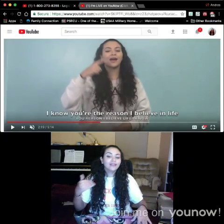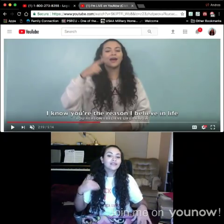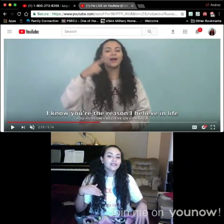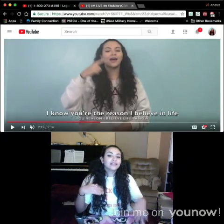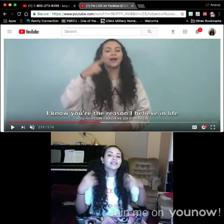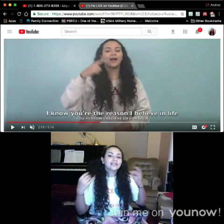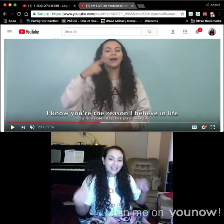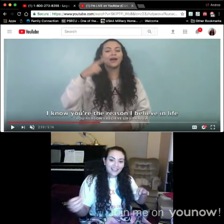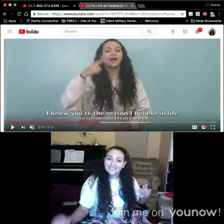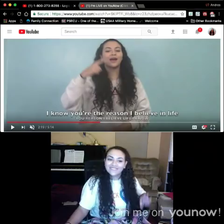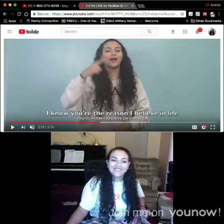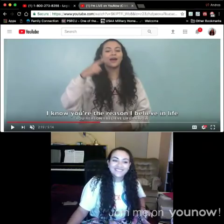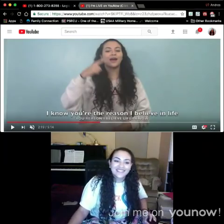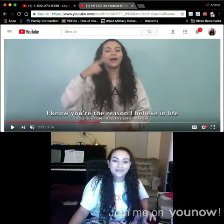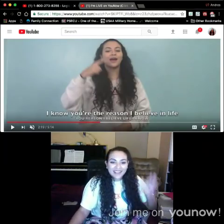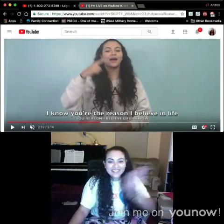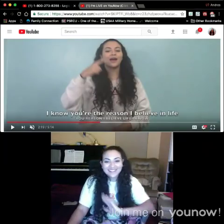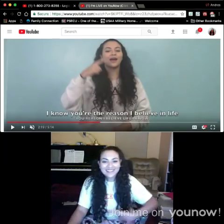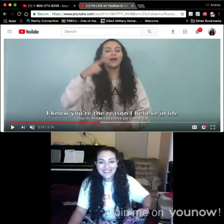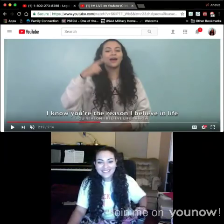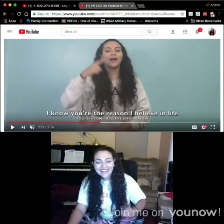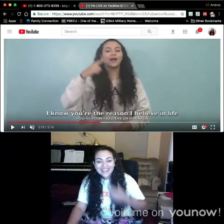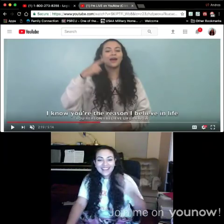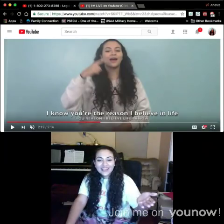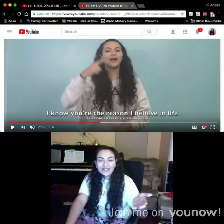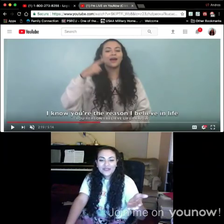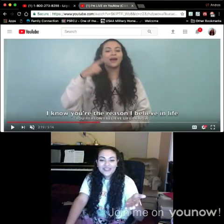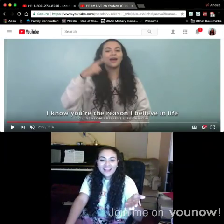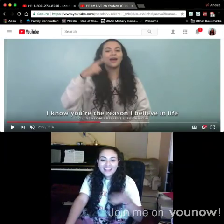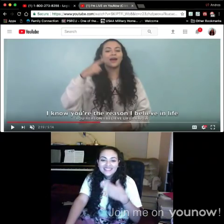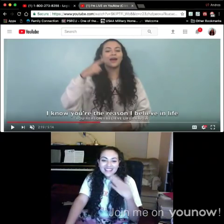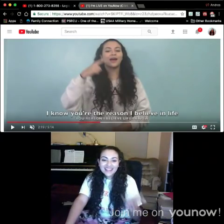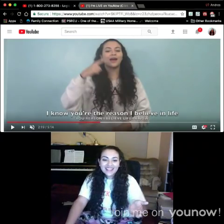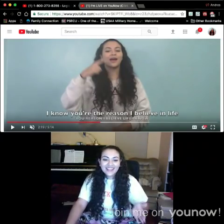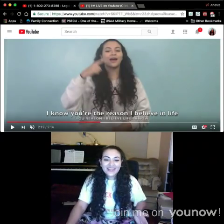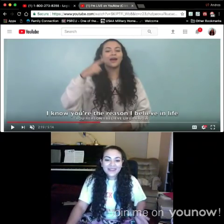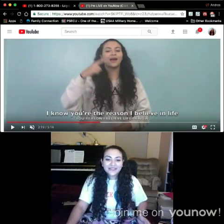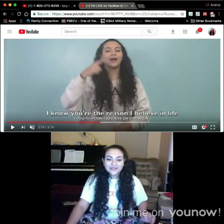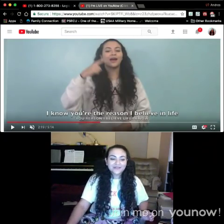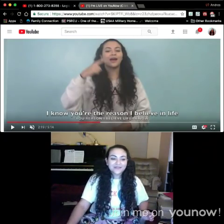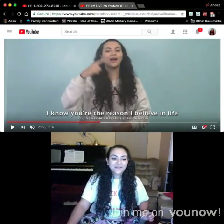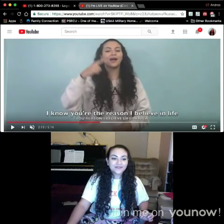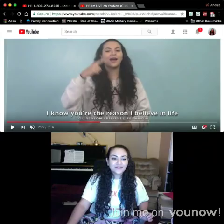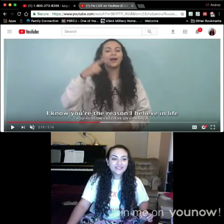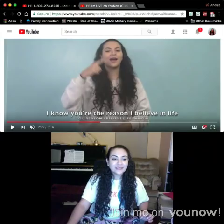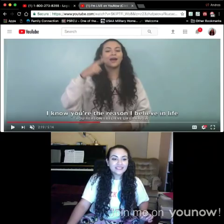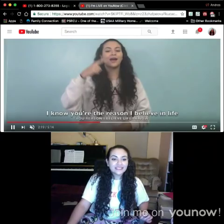that. Okay, that's why I signed it at the end. Thank you for the 50 likes. Thank you.